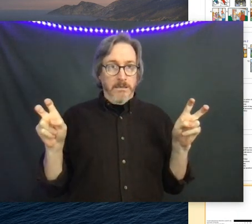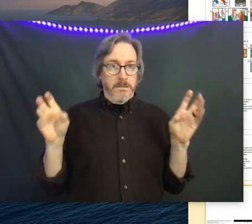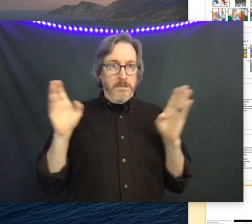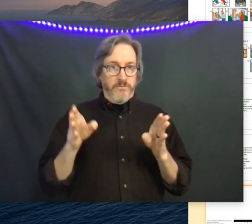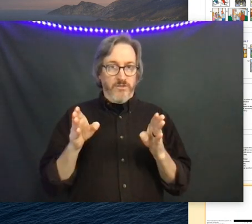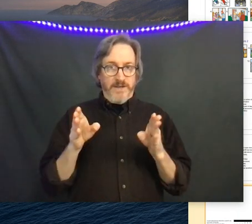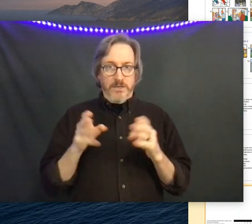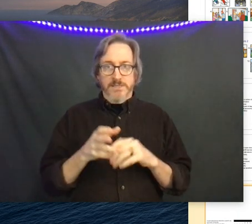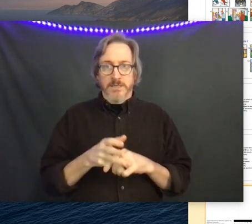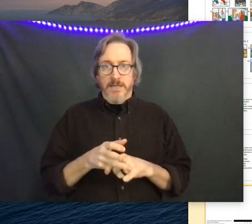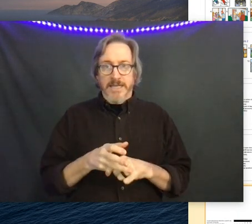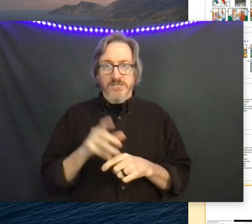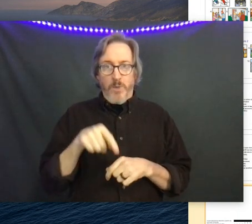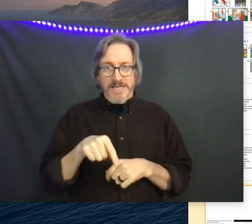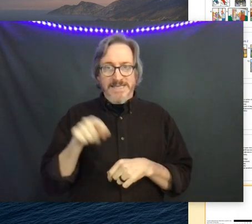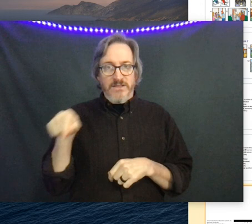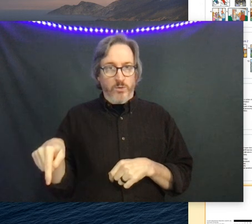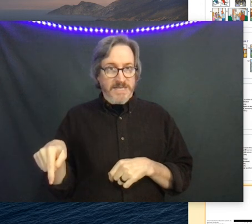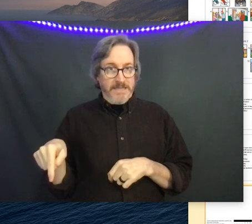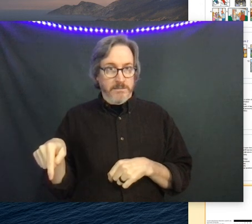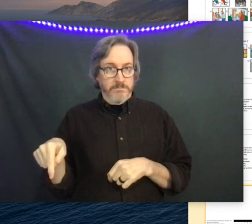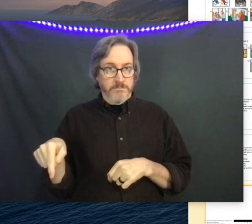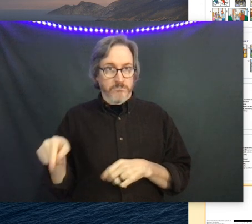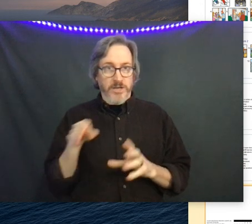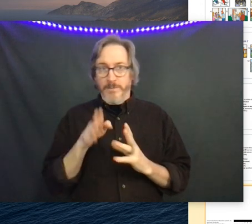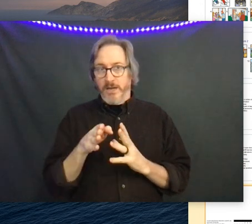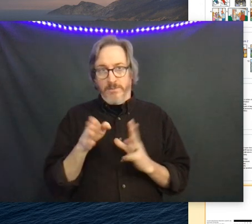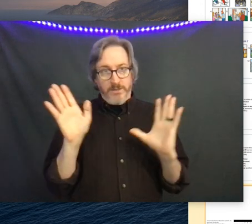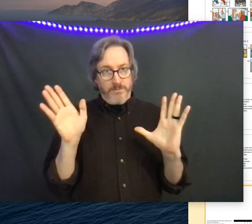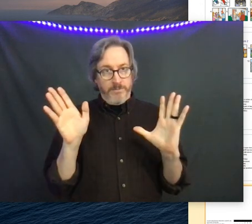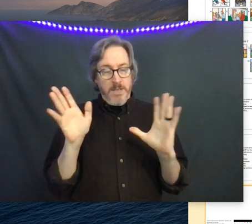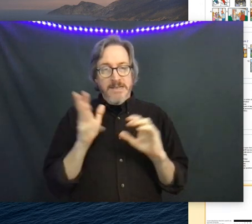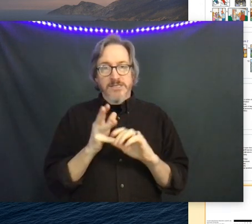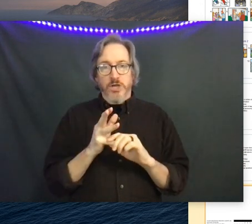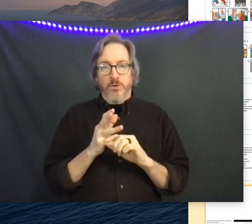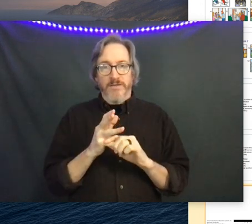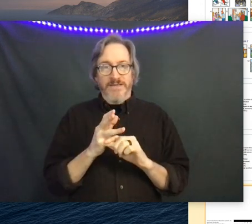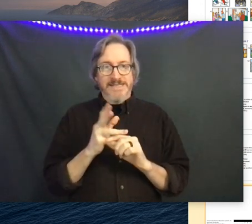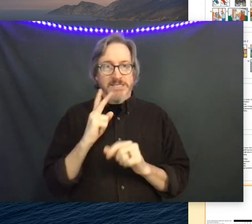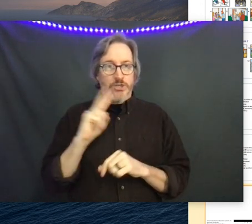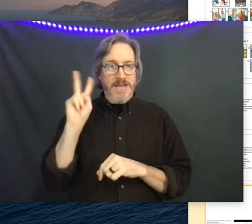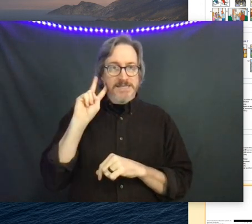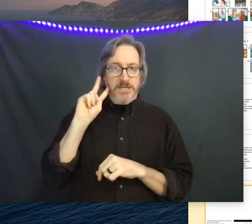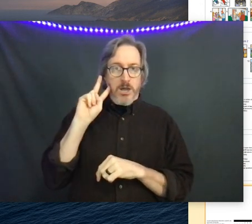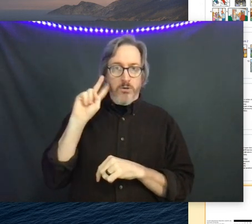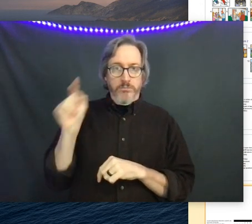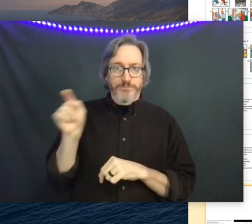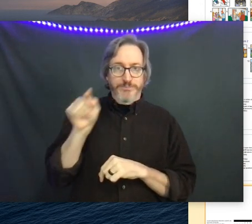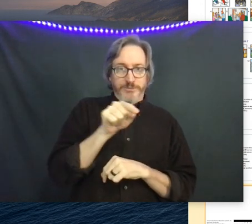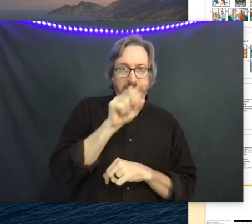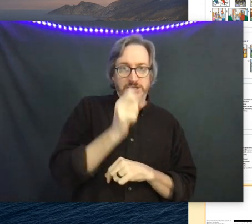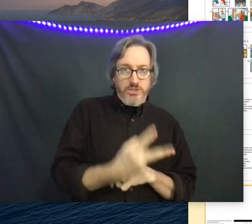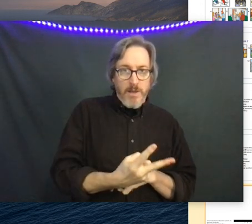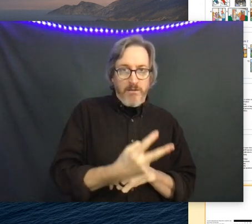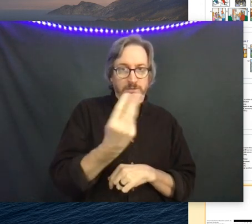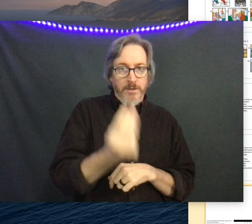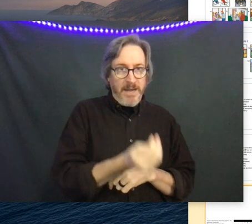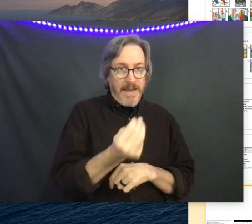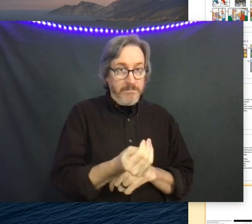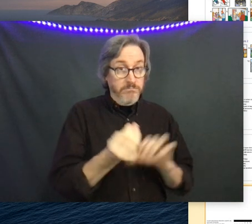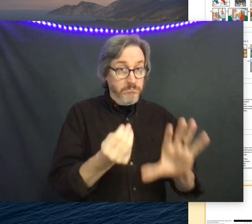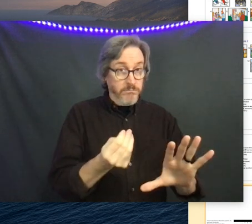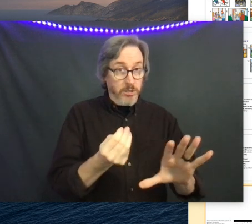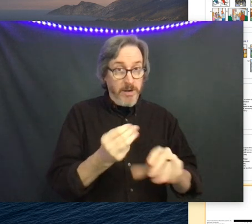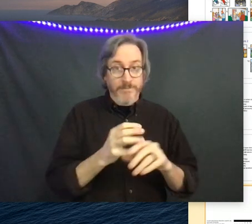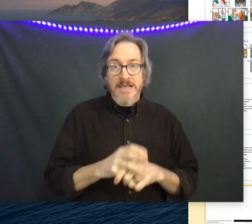today for the videos is Wednesday the 14th, right in the middle of the month. So if he says 2 days ago, it's the 12th,